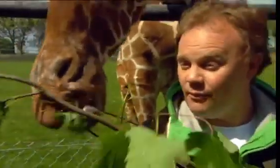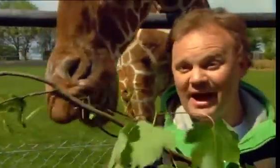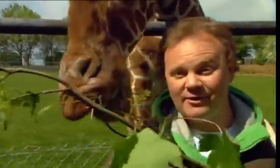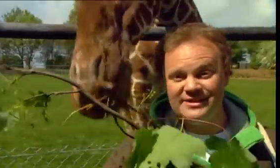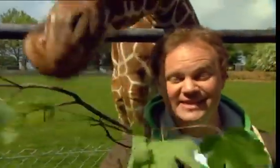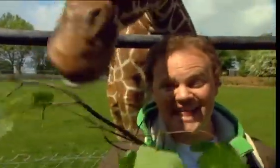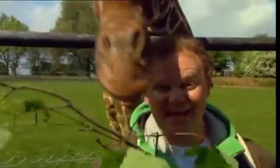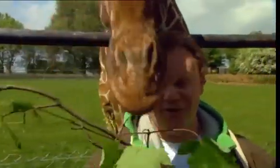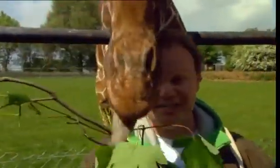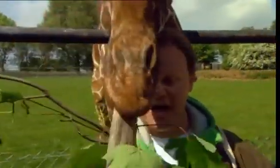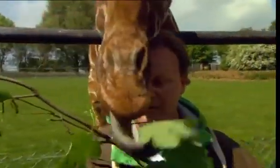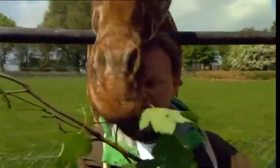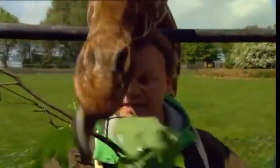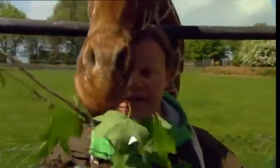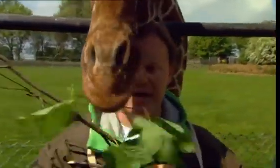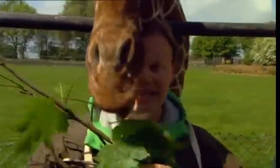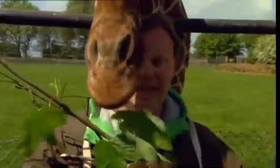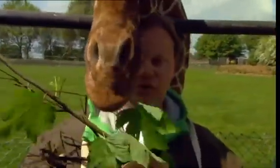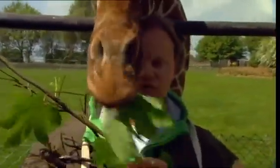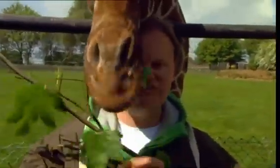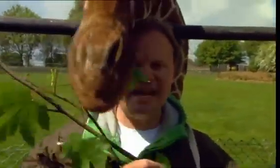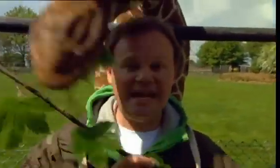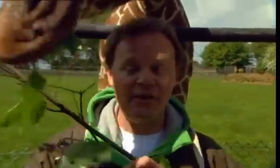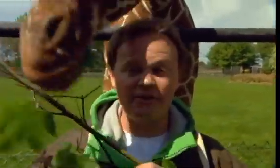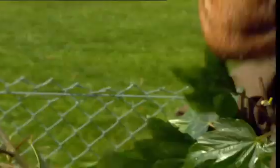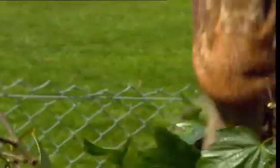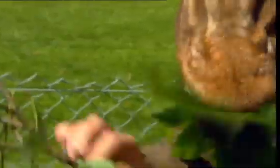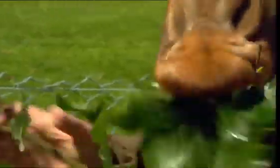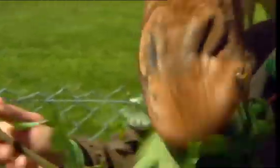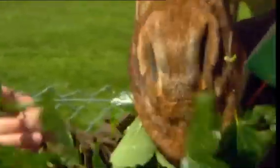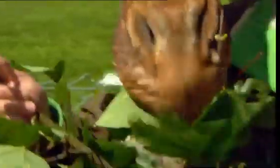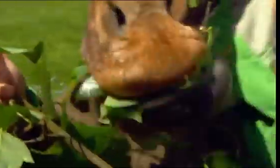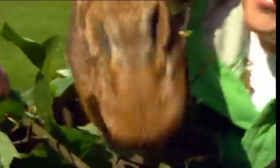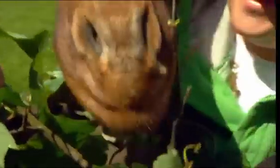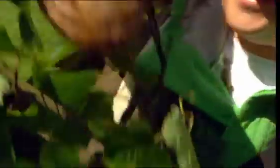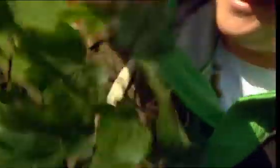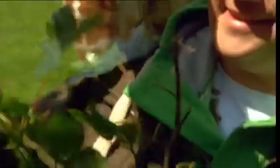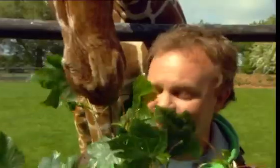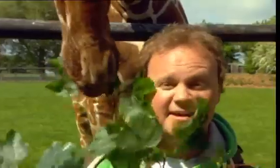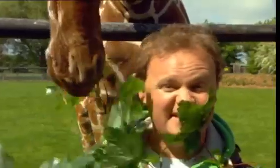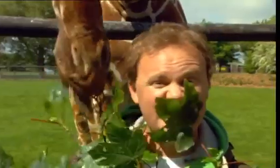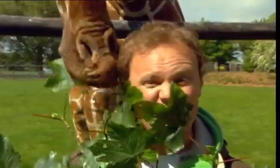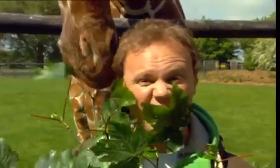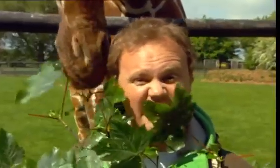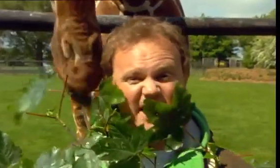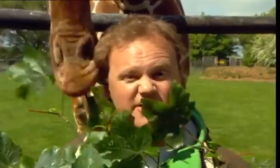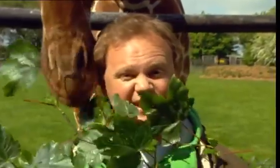Wow, can you see their long tongues? They've got really long tongues. I think they're very hungry